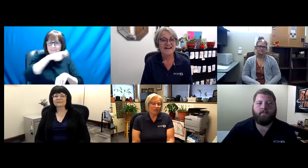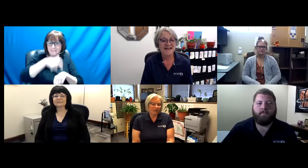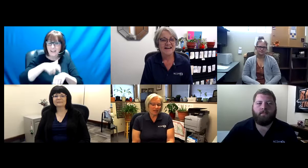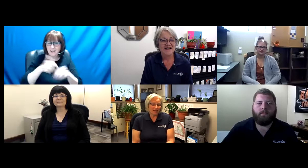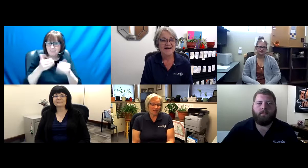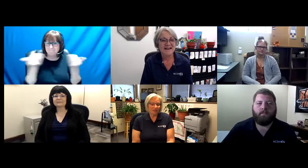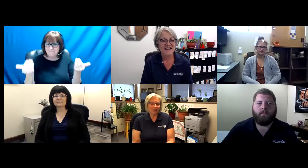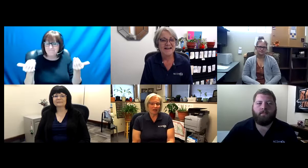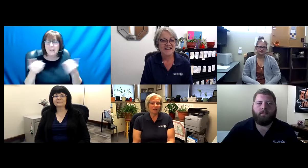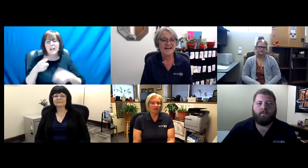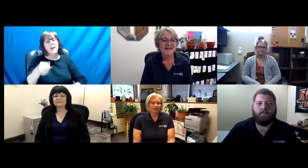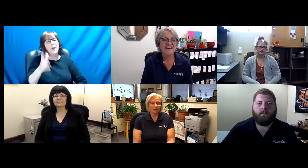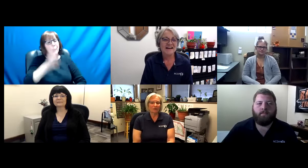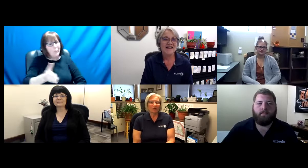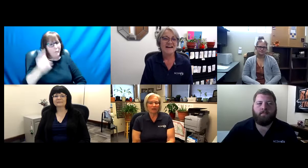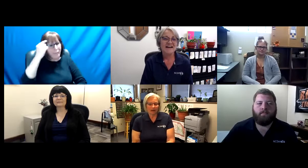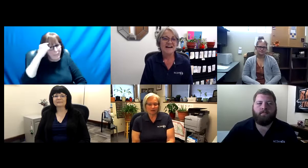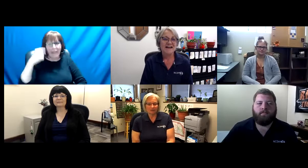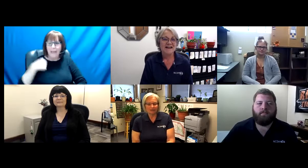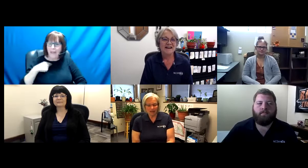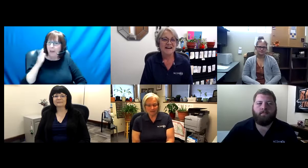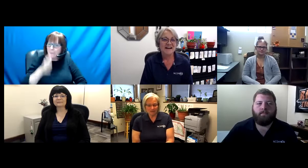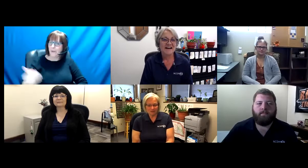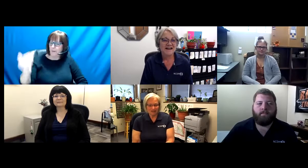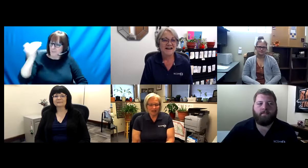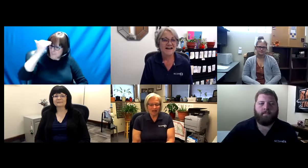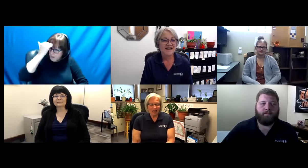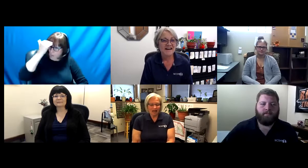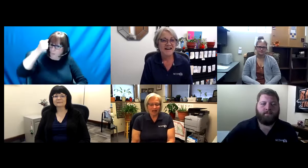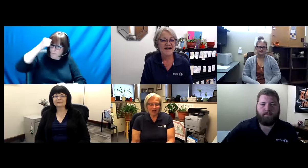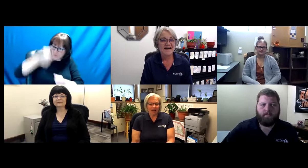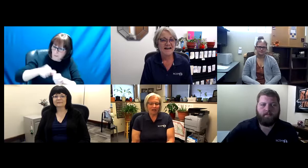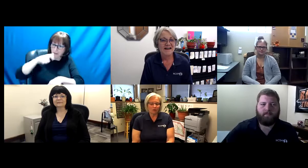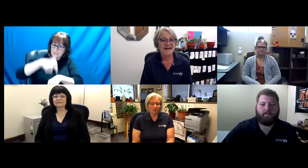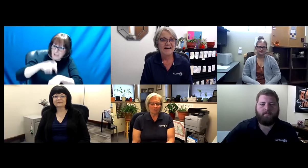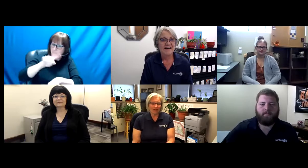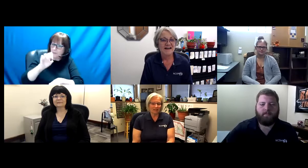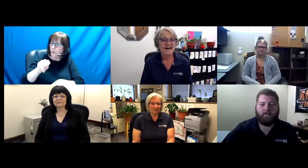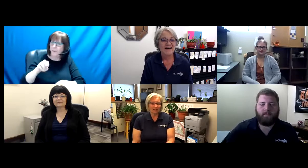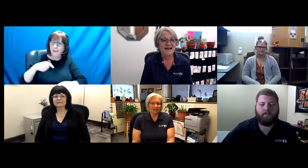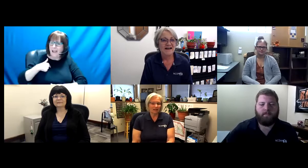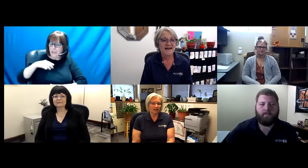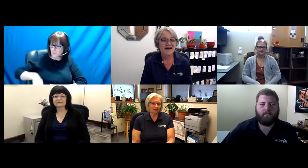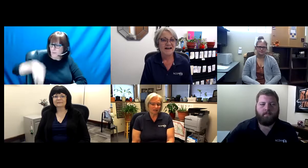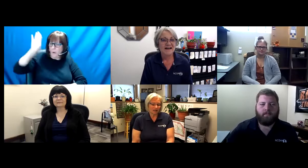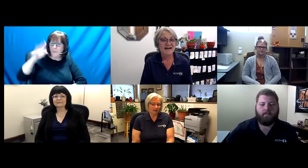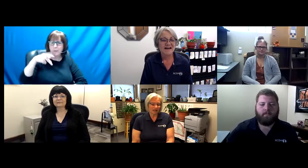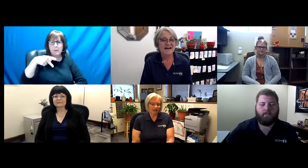think that I would know about the time zone. I grew up in Paxton, and